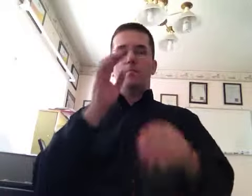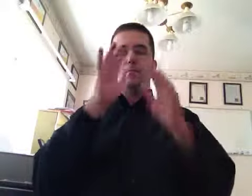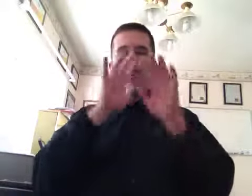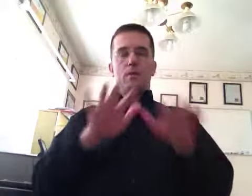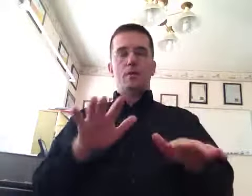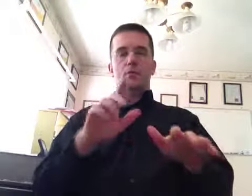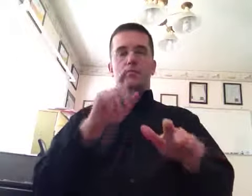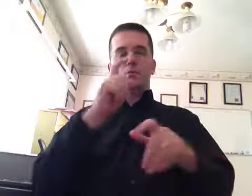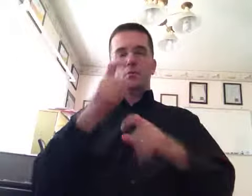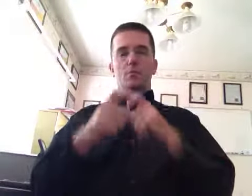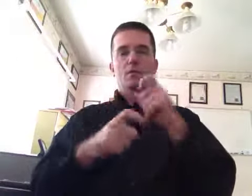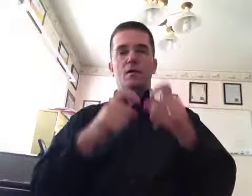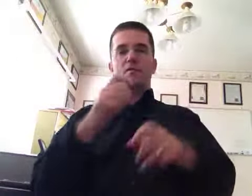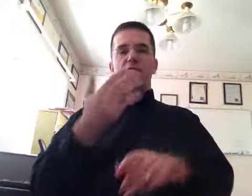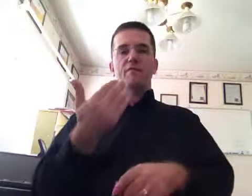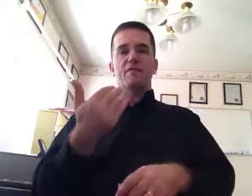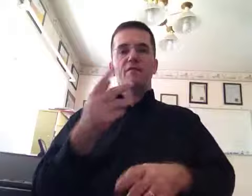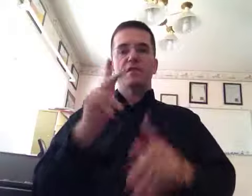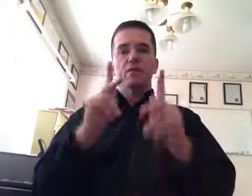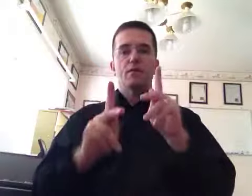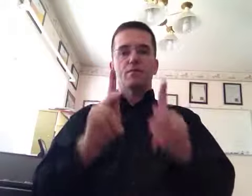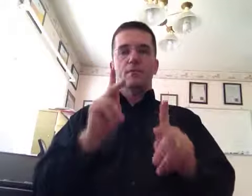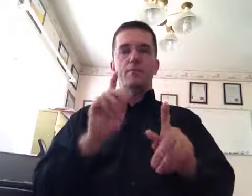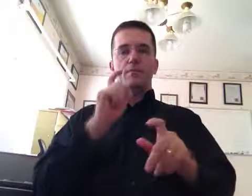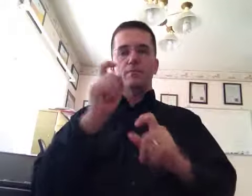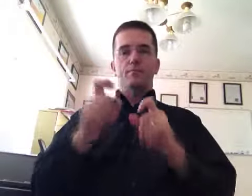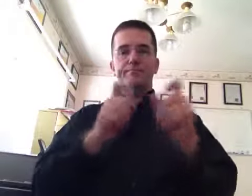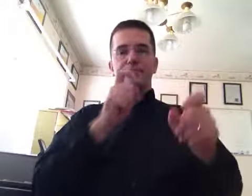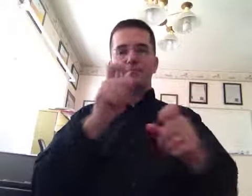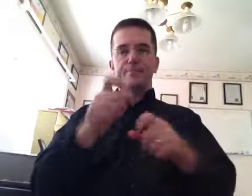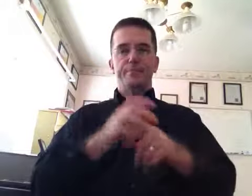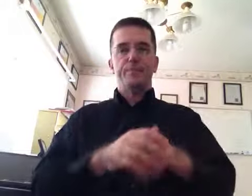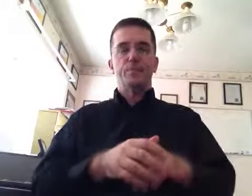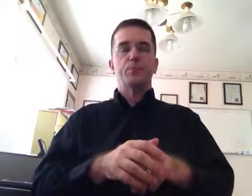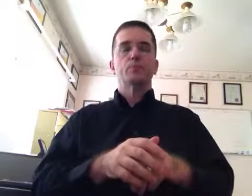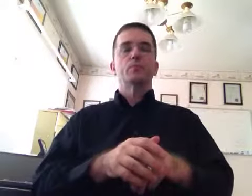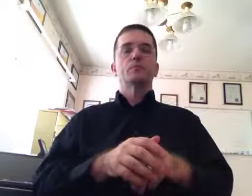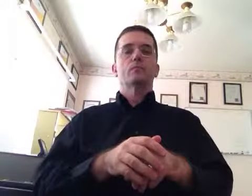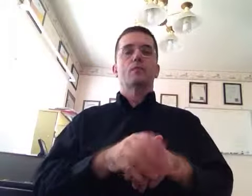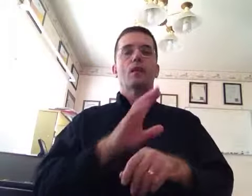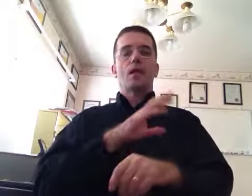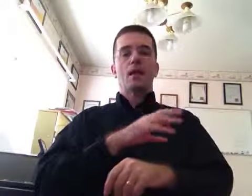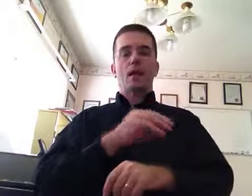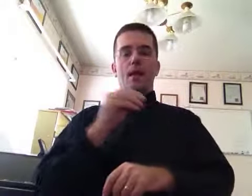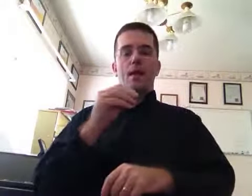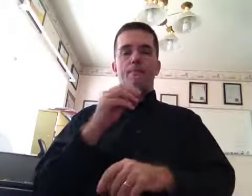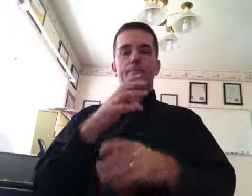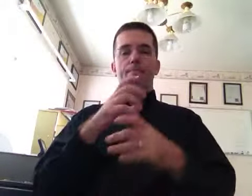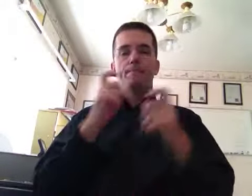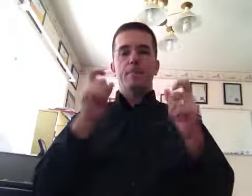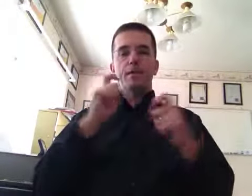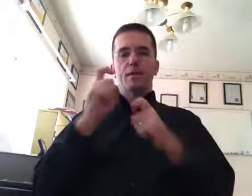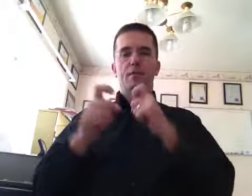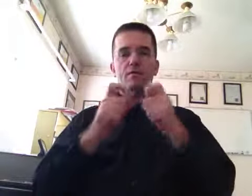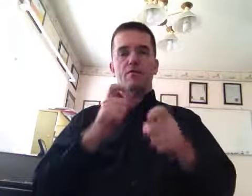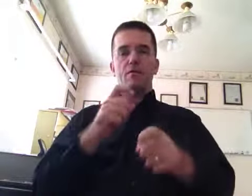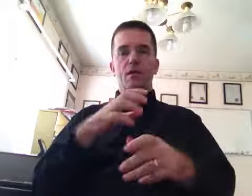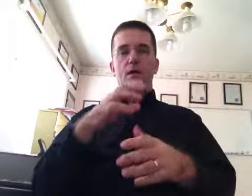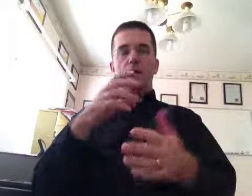could leave 15 people this blessing. Right. And be a big giver and pay cash for things as you go